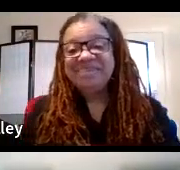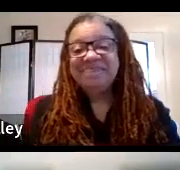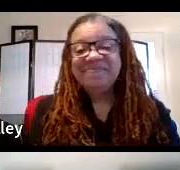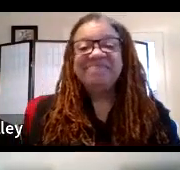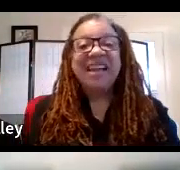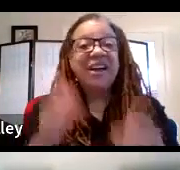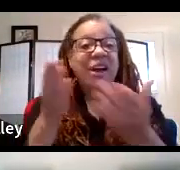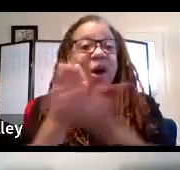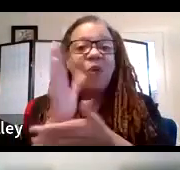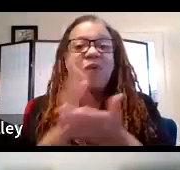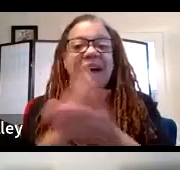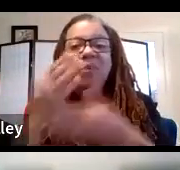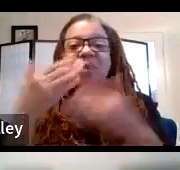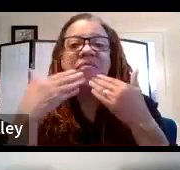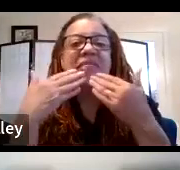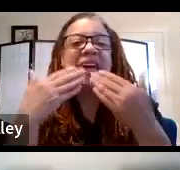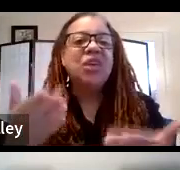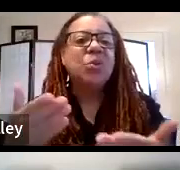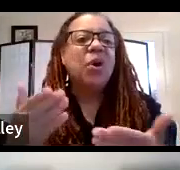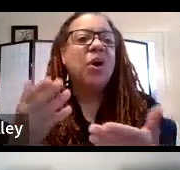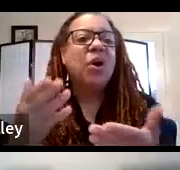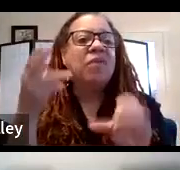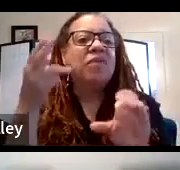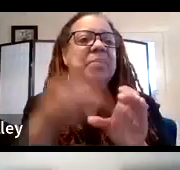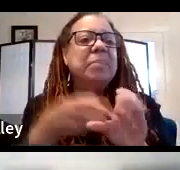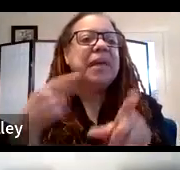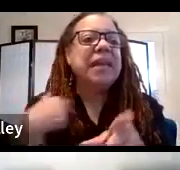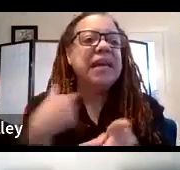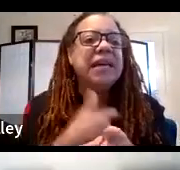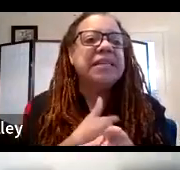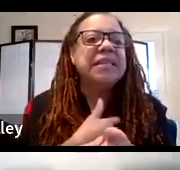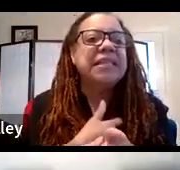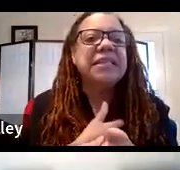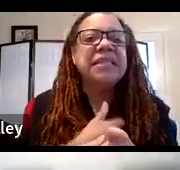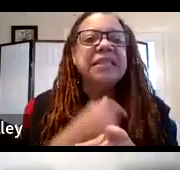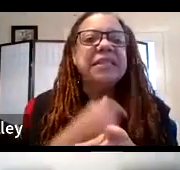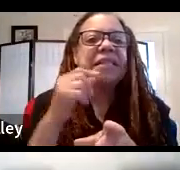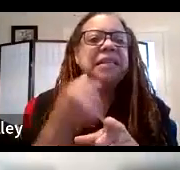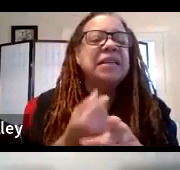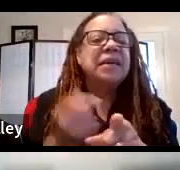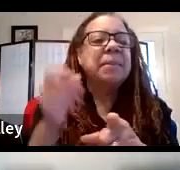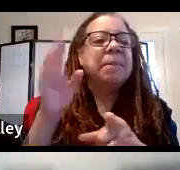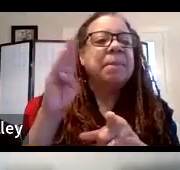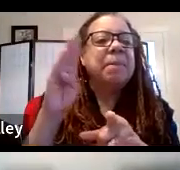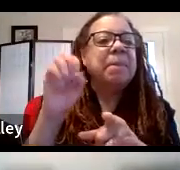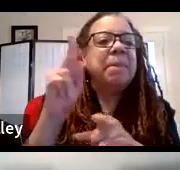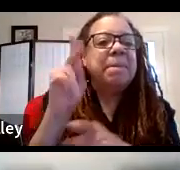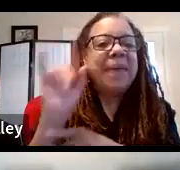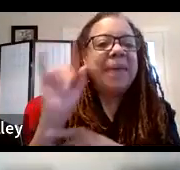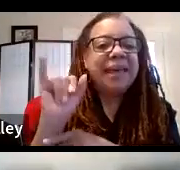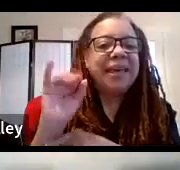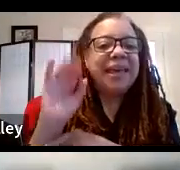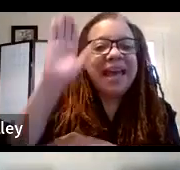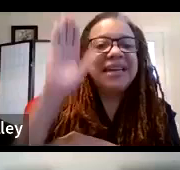All right, well, thank you, everybody. Sorry, Becky's hand is up again. Becky Bernard.